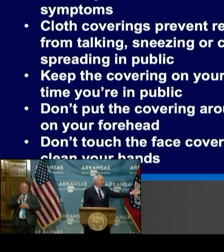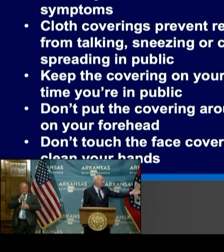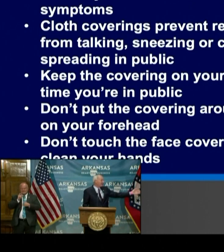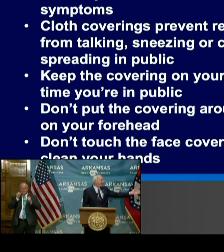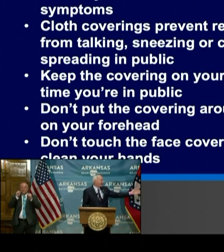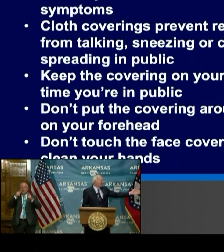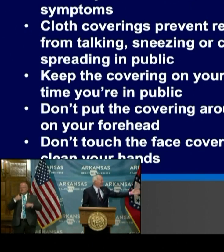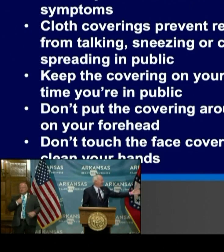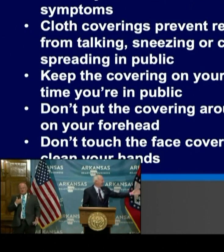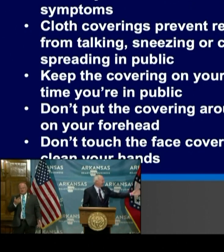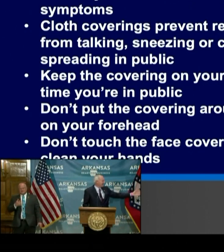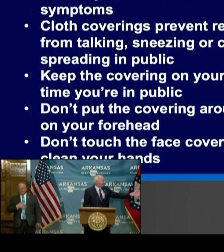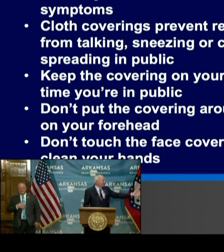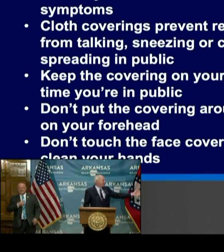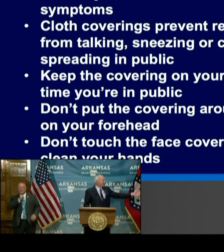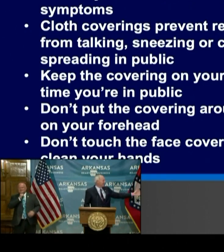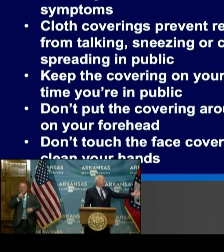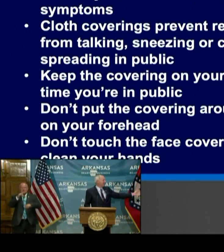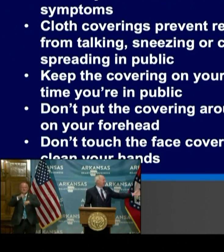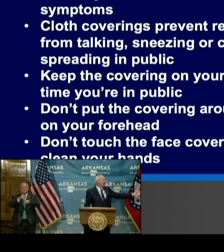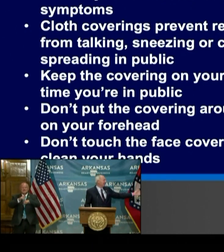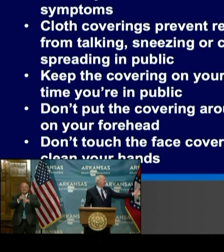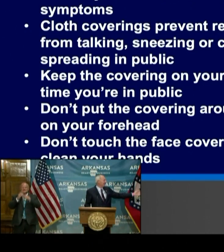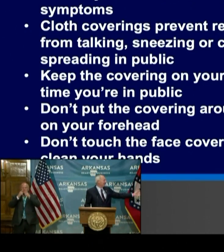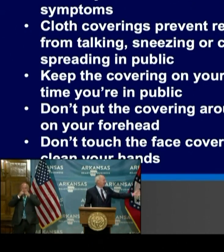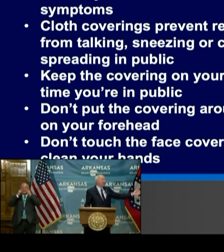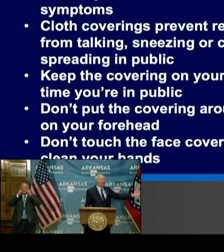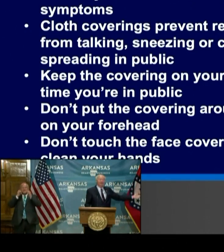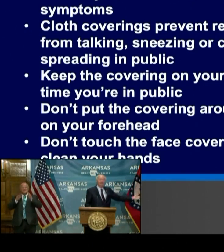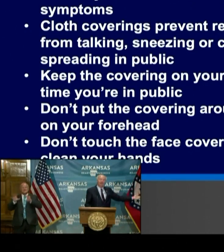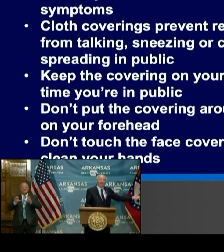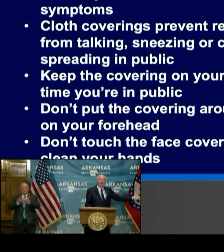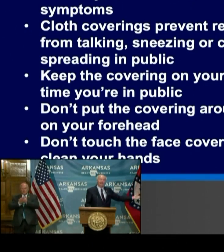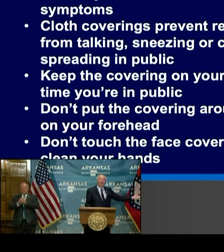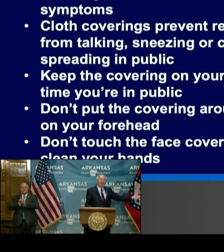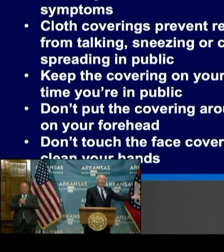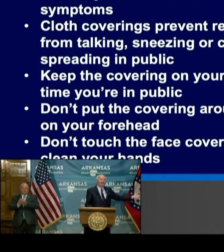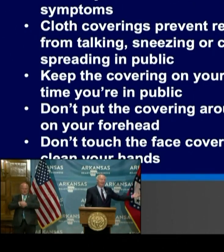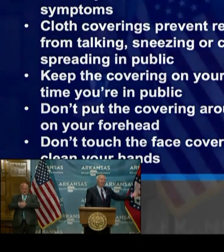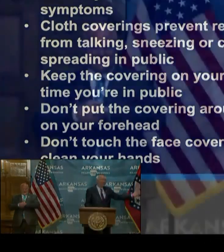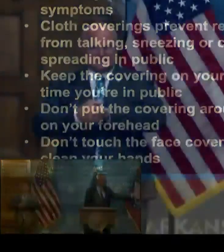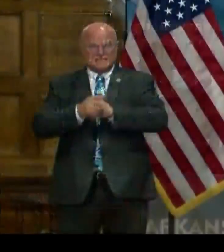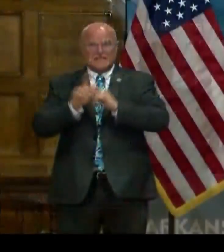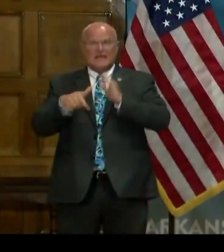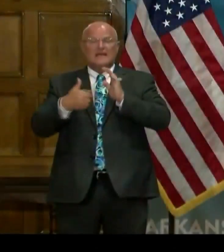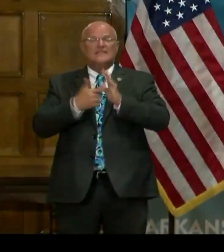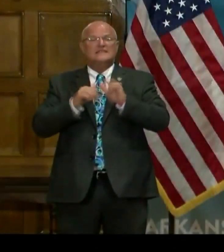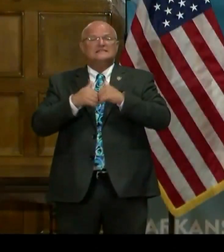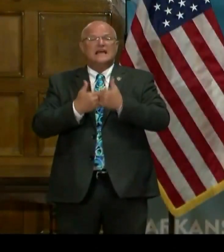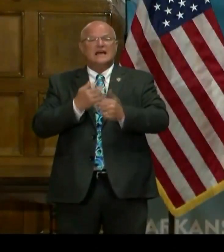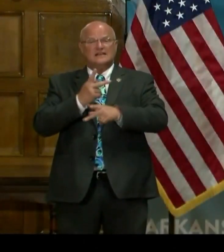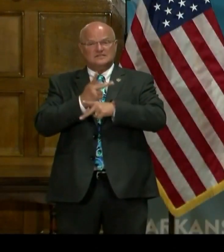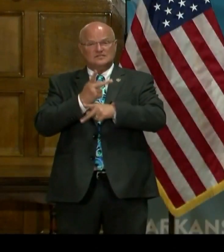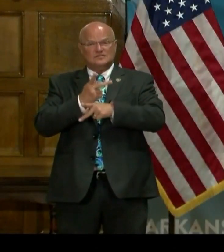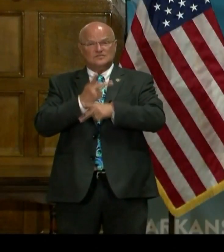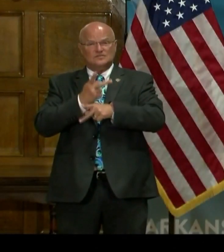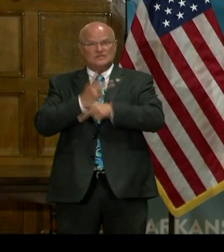is a surprise to many. Don't touch the face covering, and if you do, clean your hands. This is how you